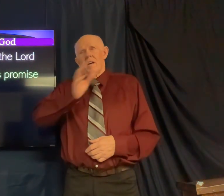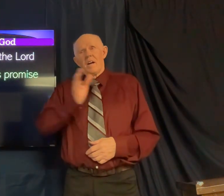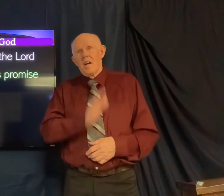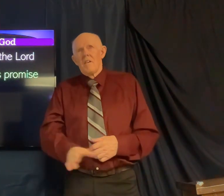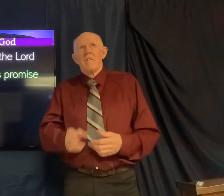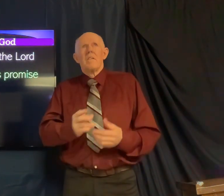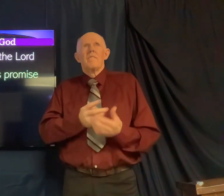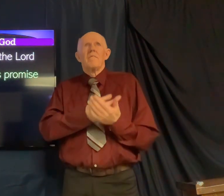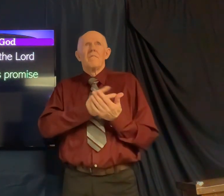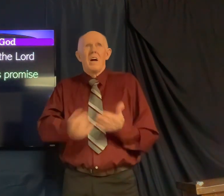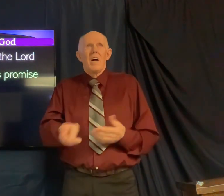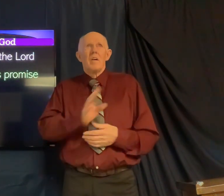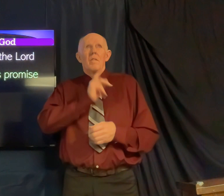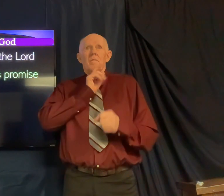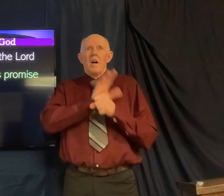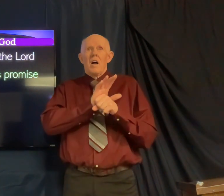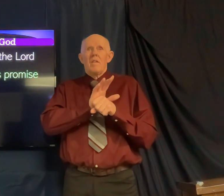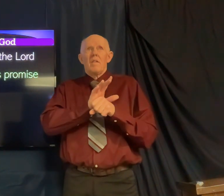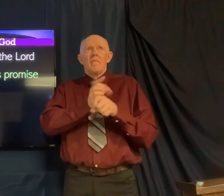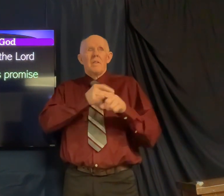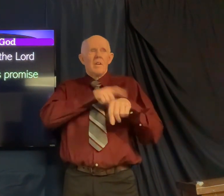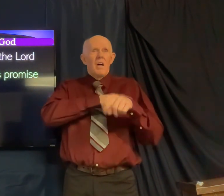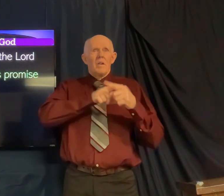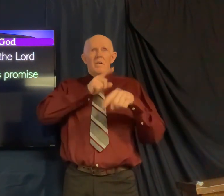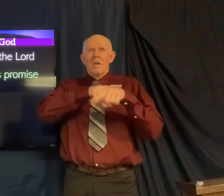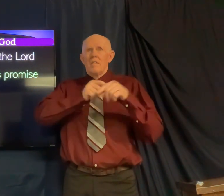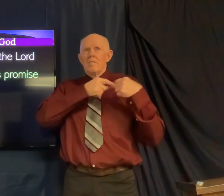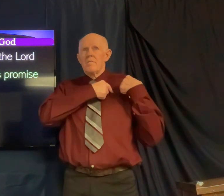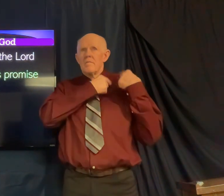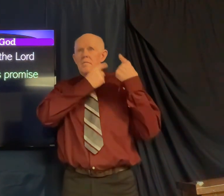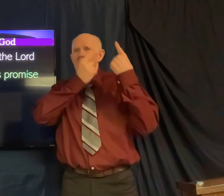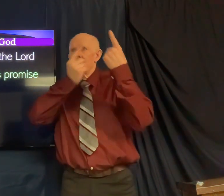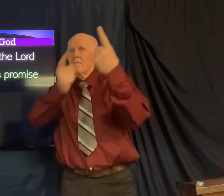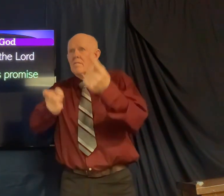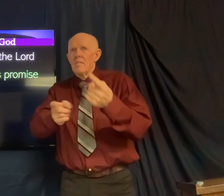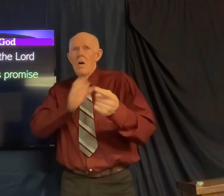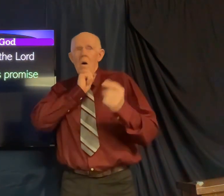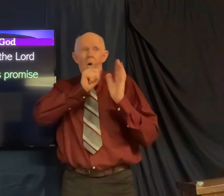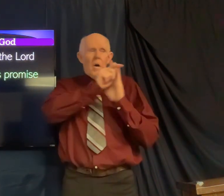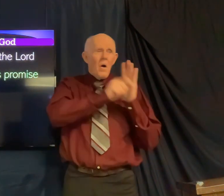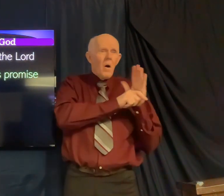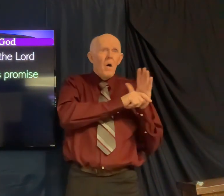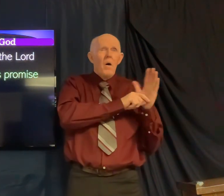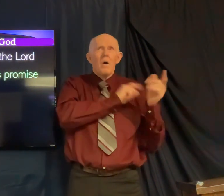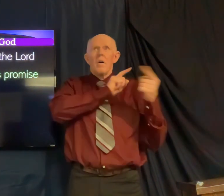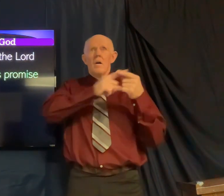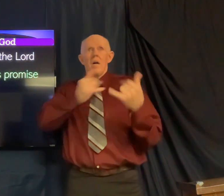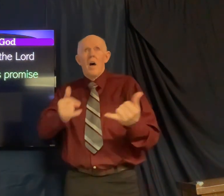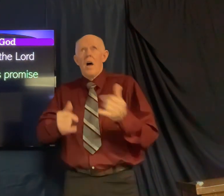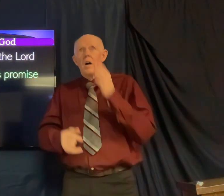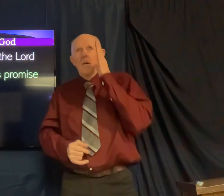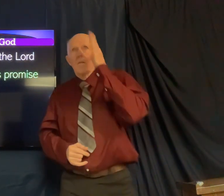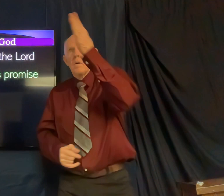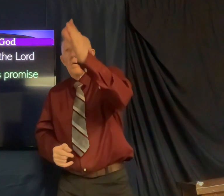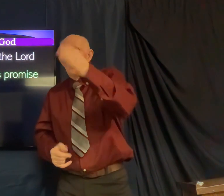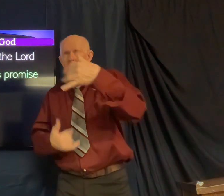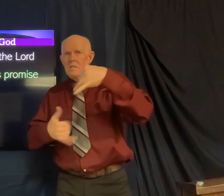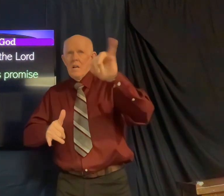The Lord never fails his promise from beginning of time to now, to